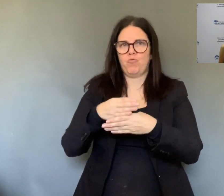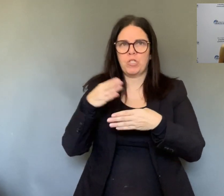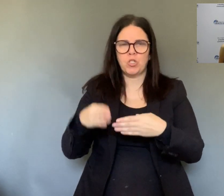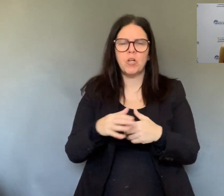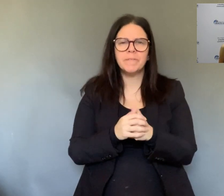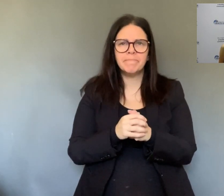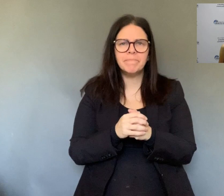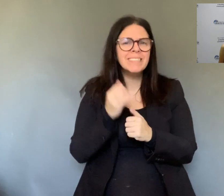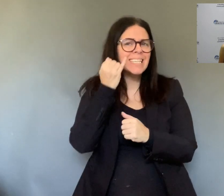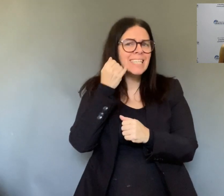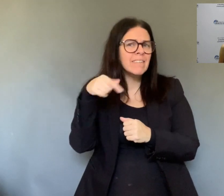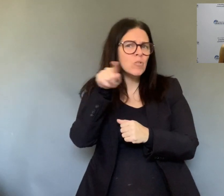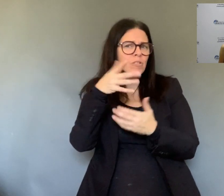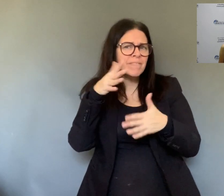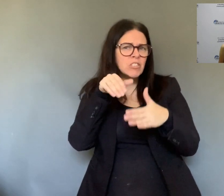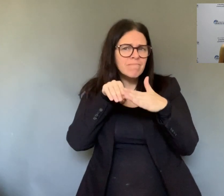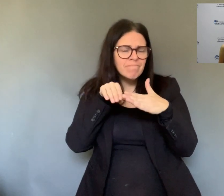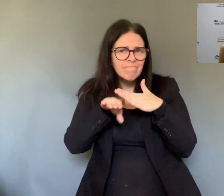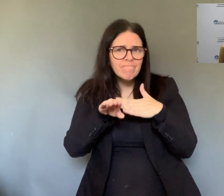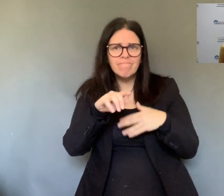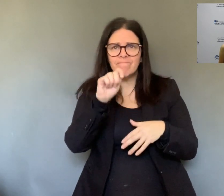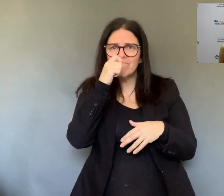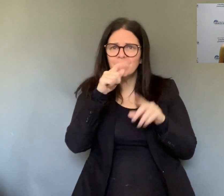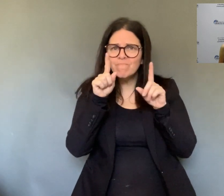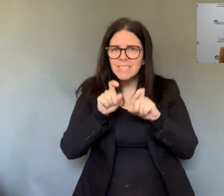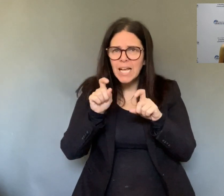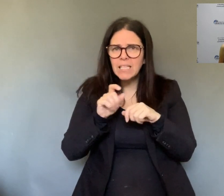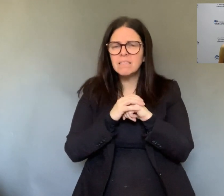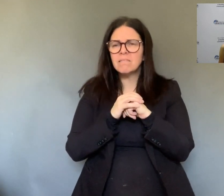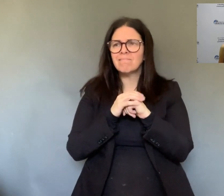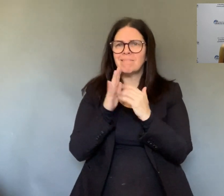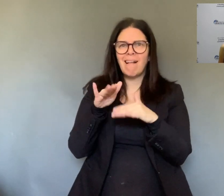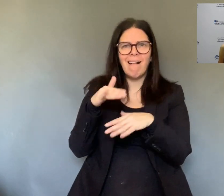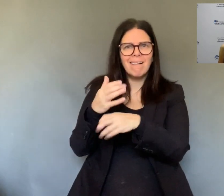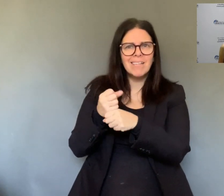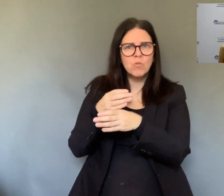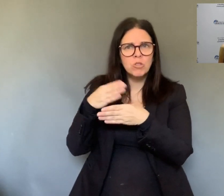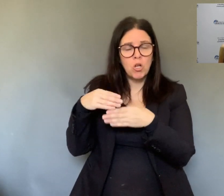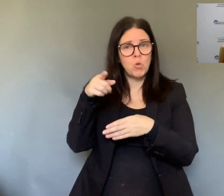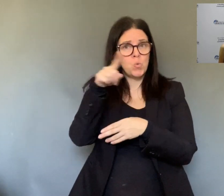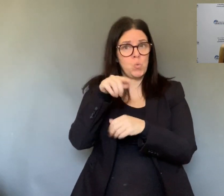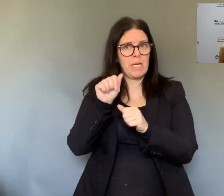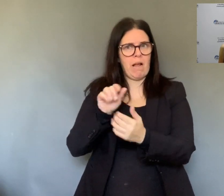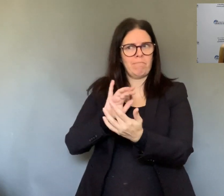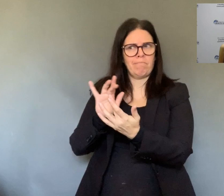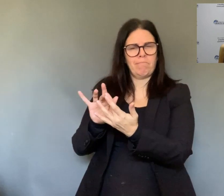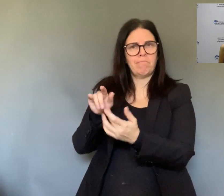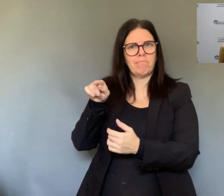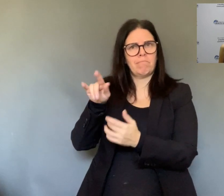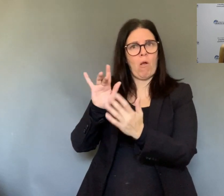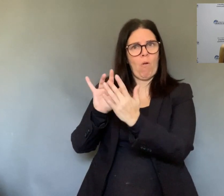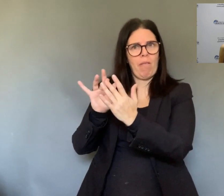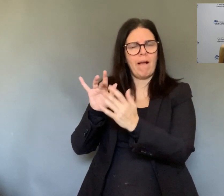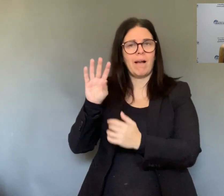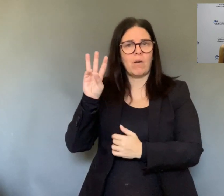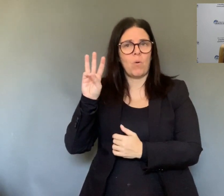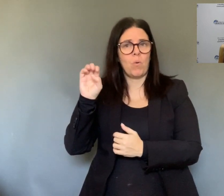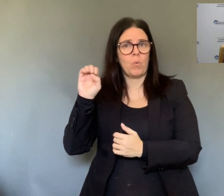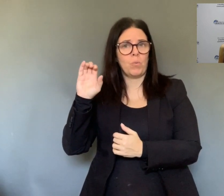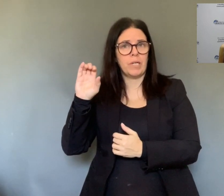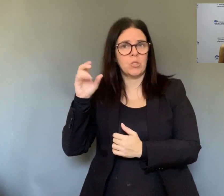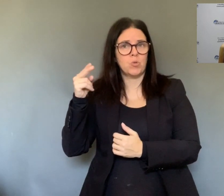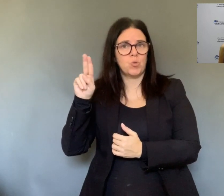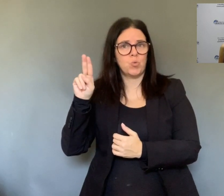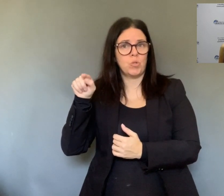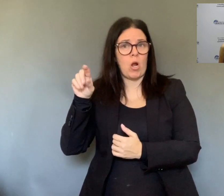in our community, an increase of 13 cases from yesterday. 39% of our cases have occurred in long-term care